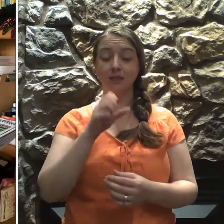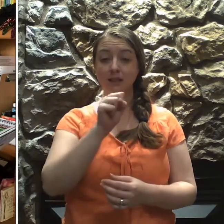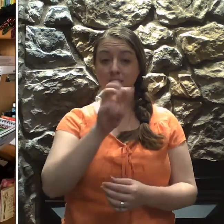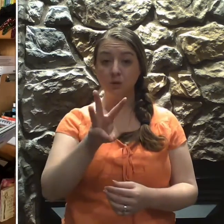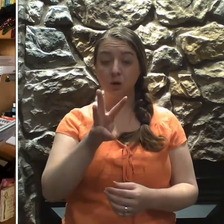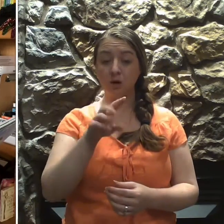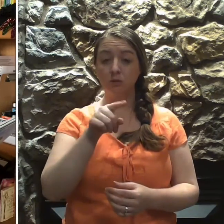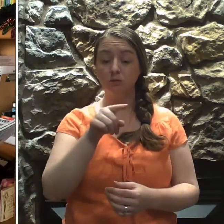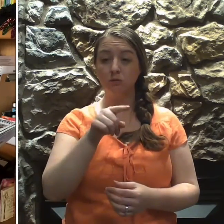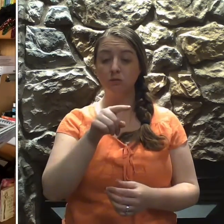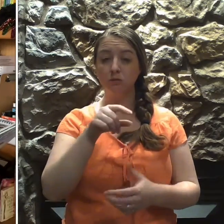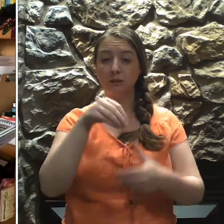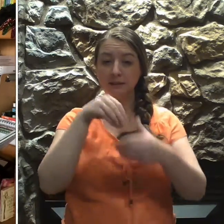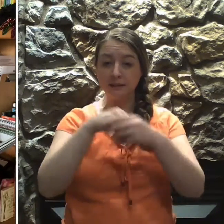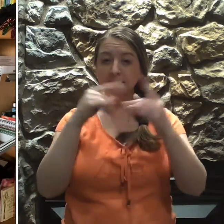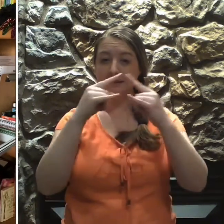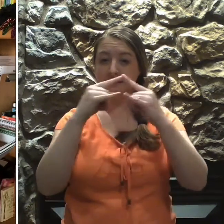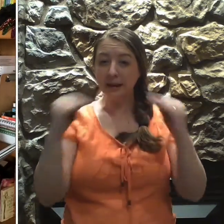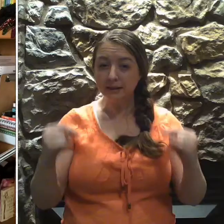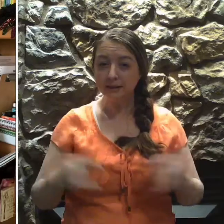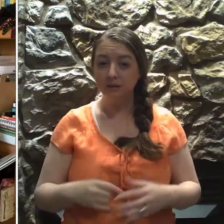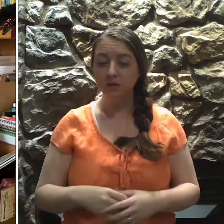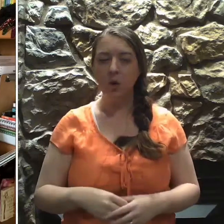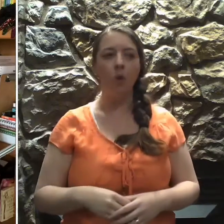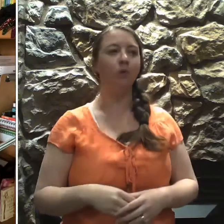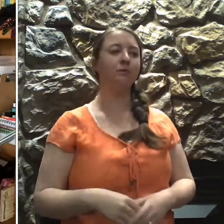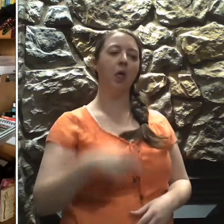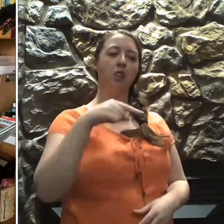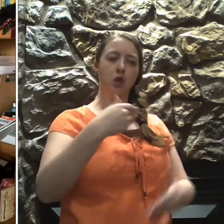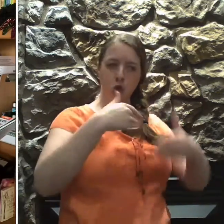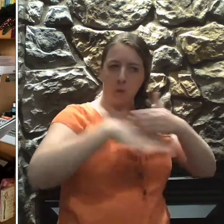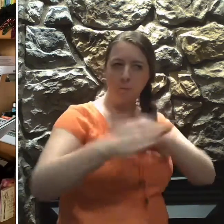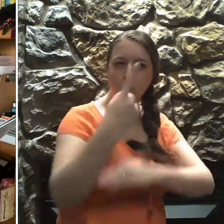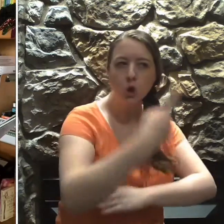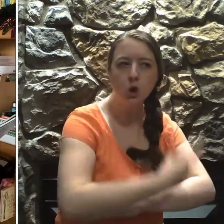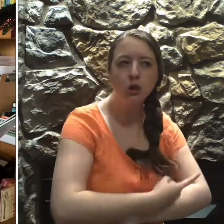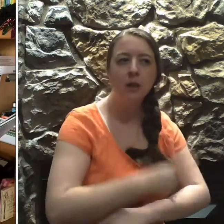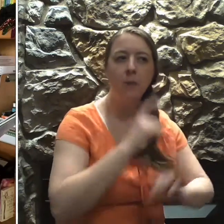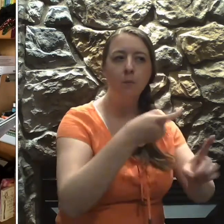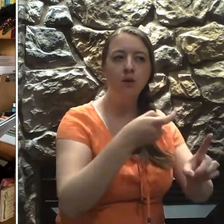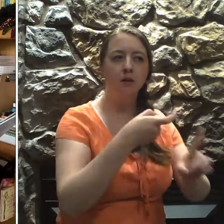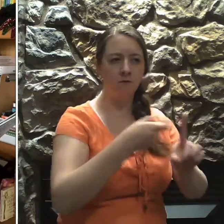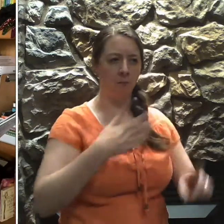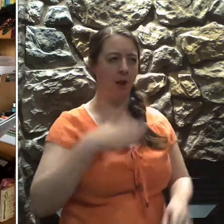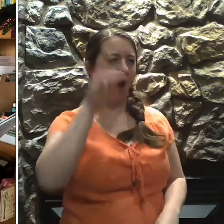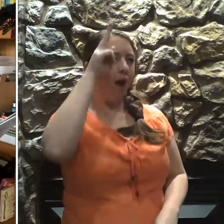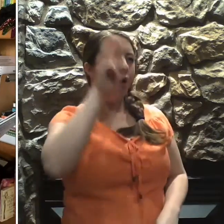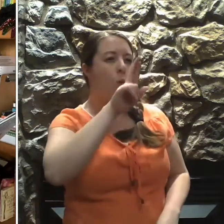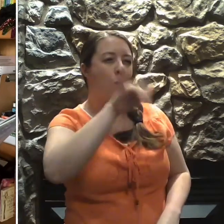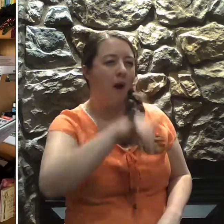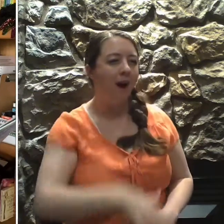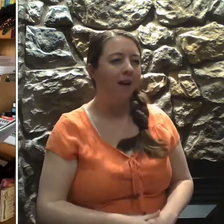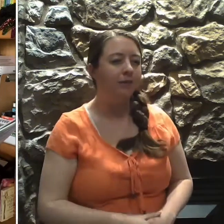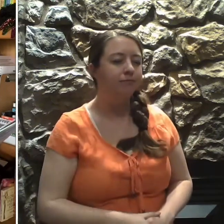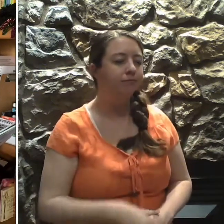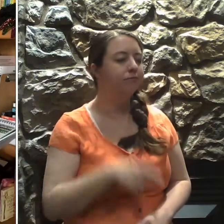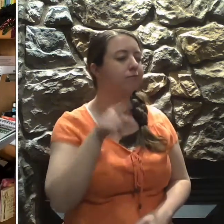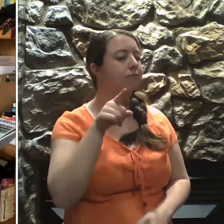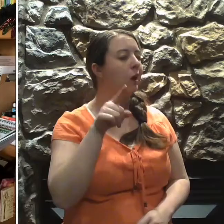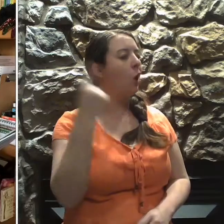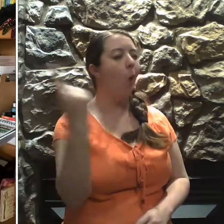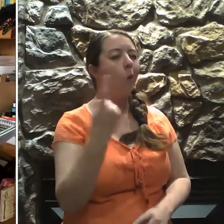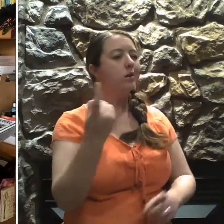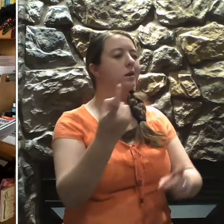This is a birthday present from Uncle Rye, Stillwater said. He always gives presents on